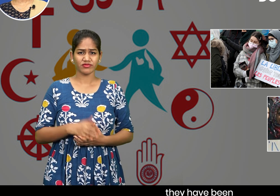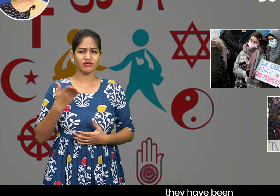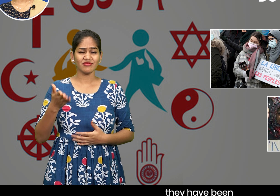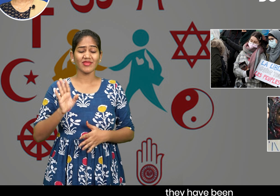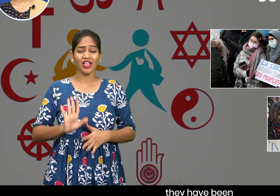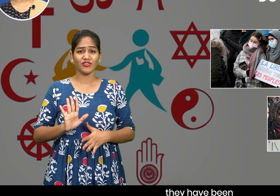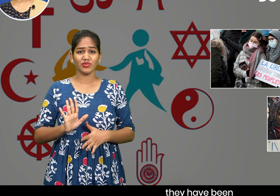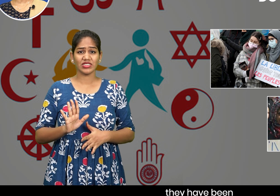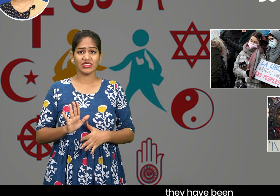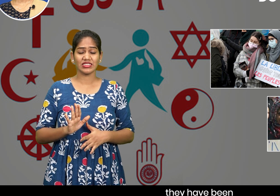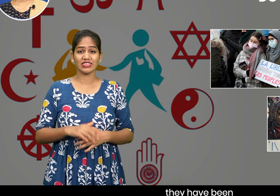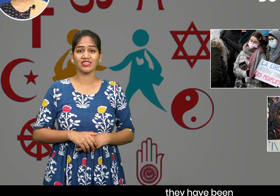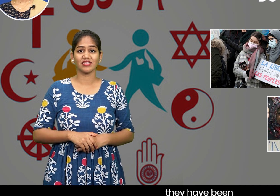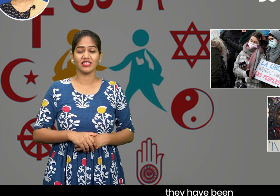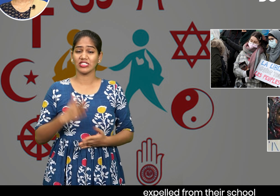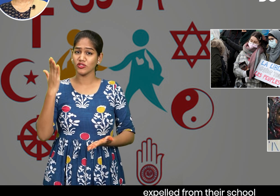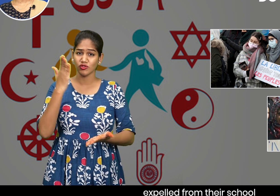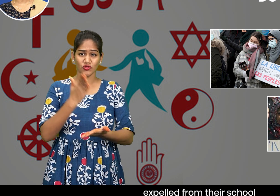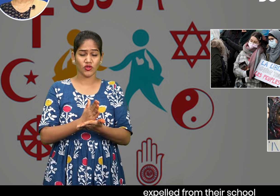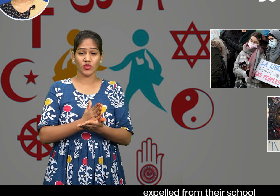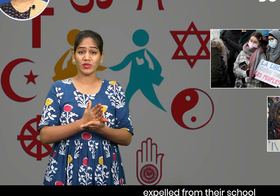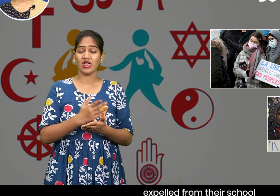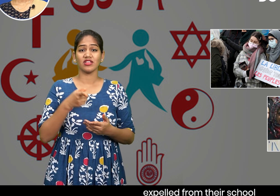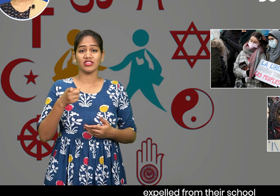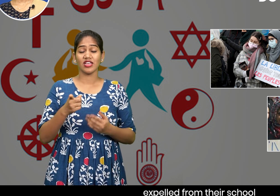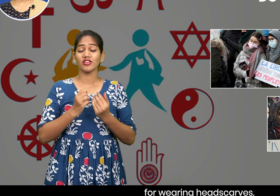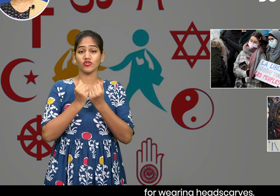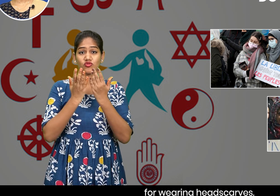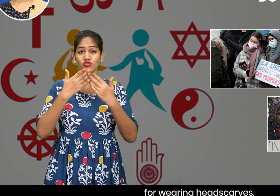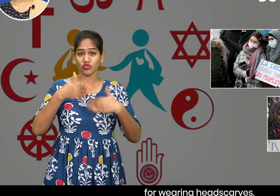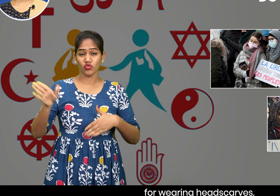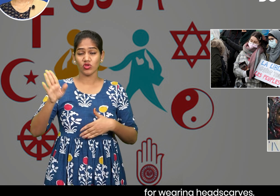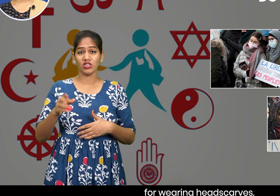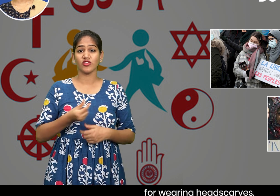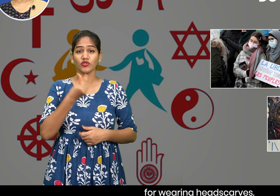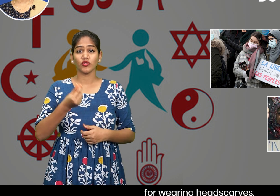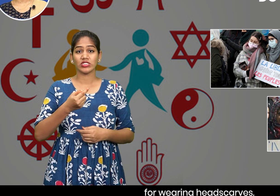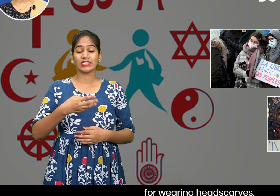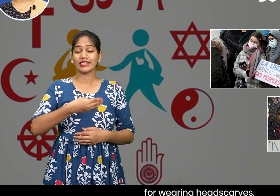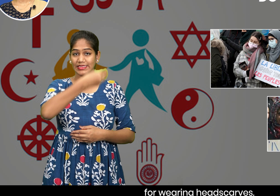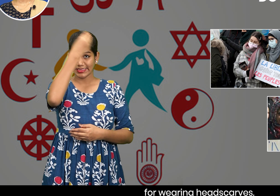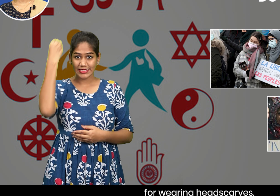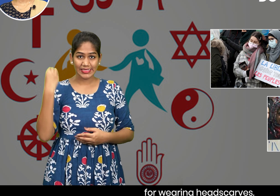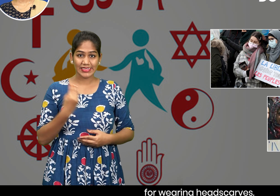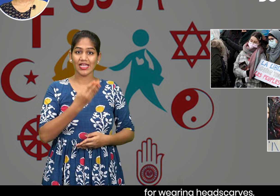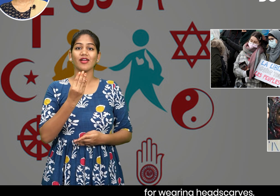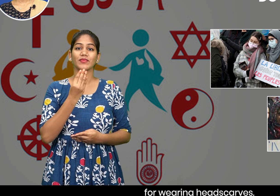they have been expelled from their school for wearing headscarves.